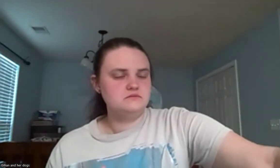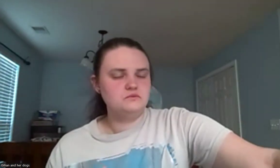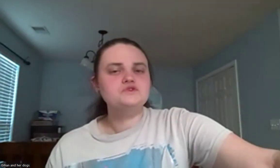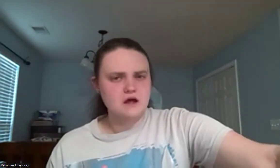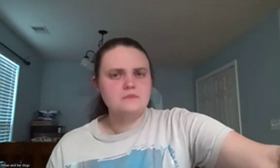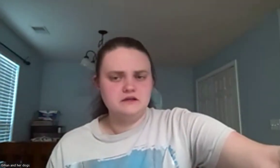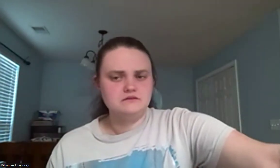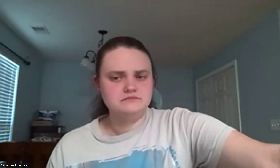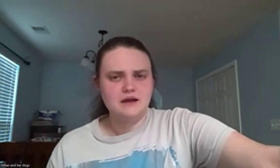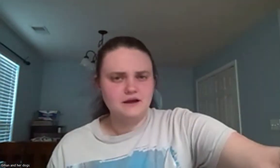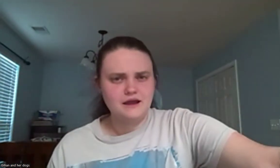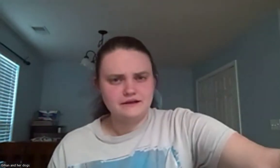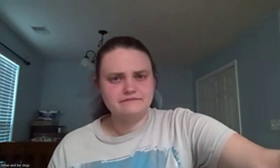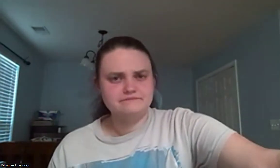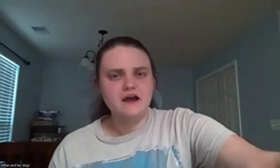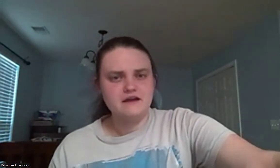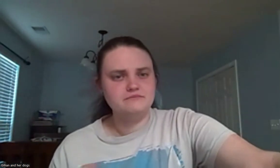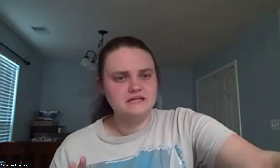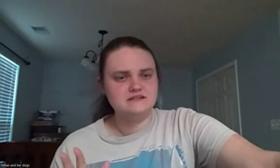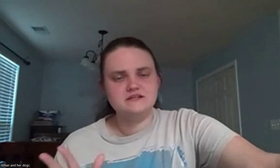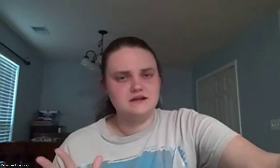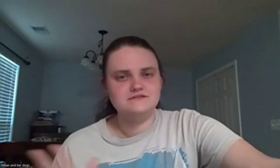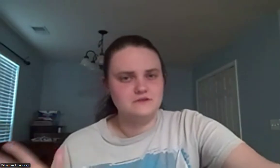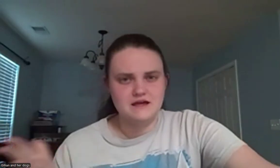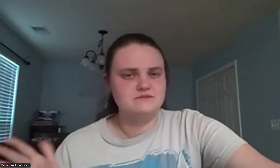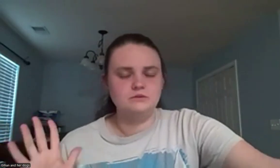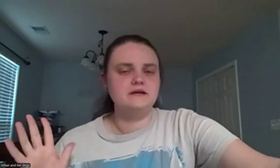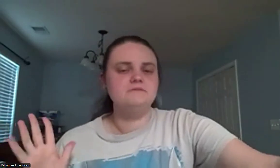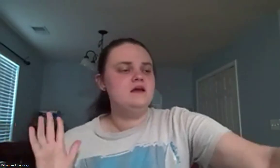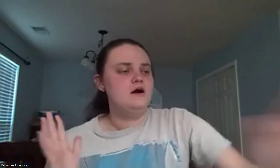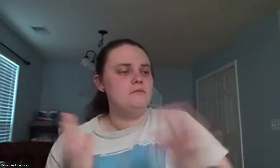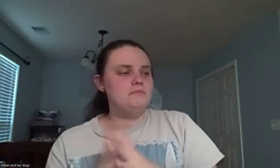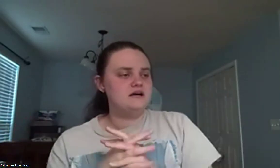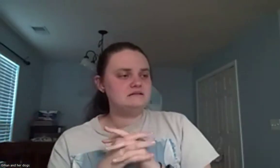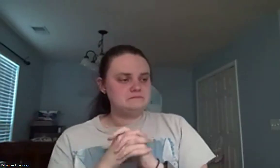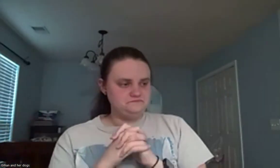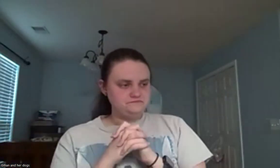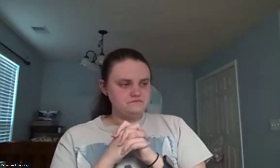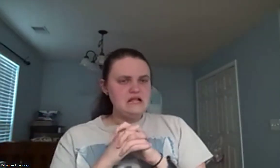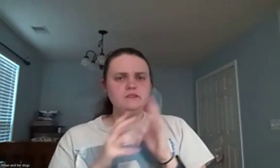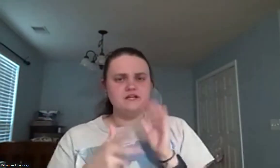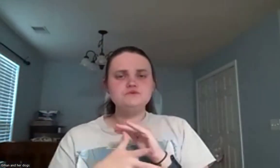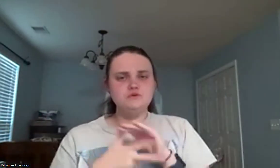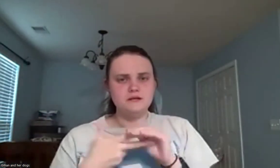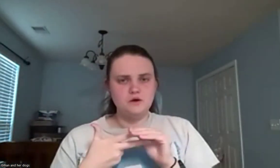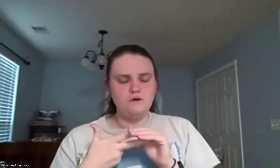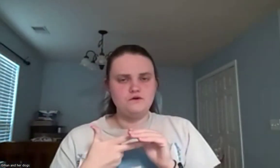We'll stop here. I'm not adding 5 minutes of signs for the last little bit, but let's real quick go over